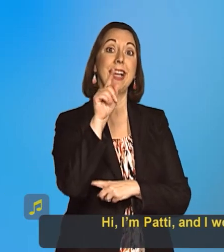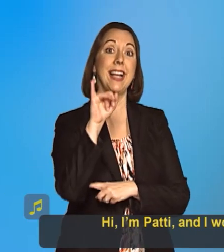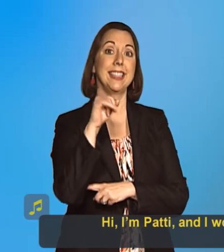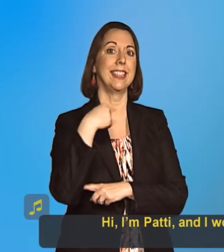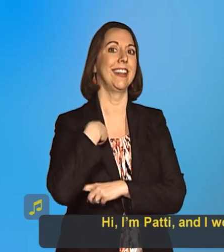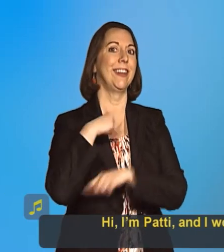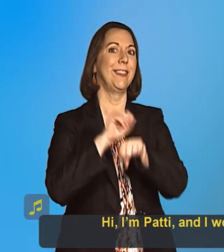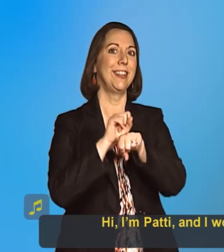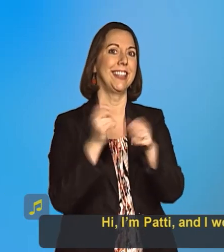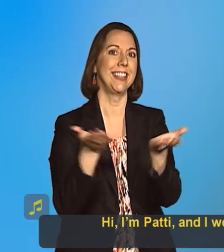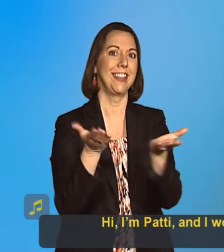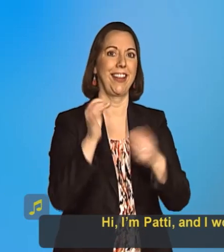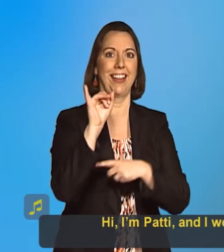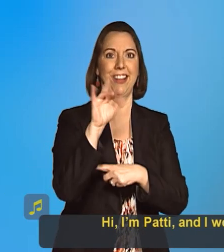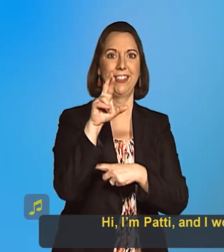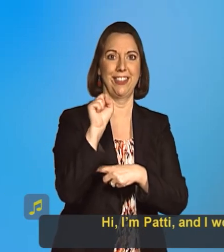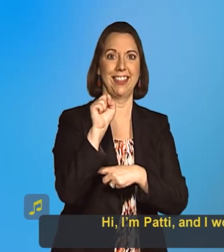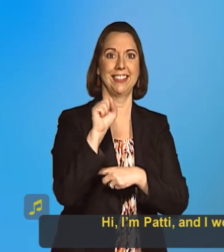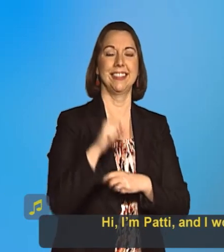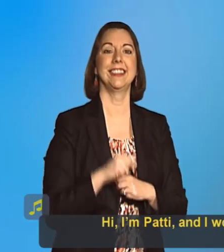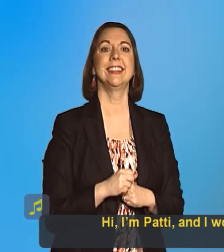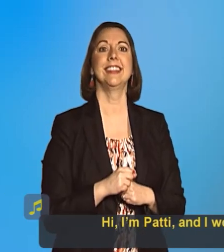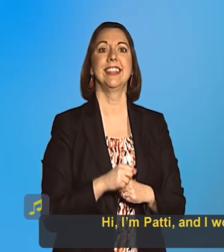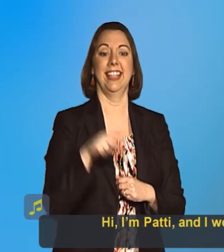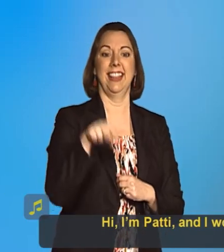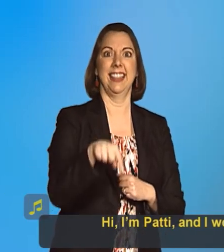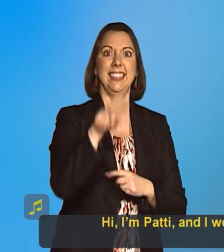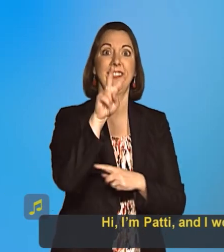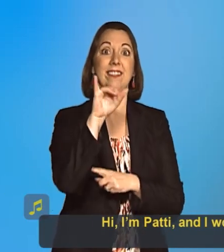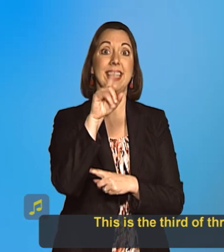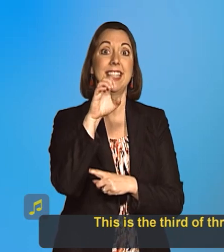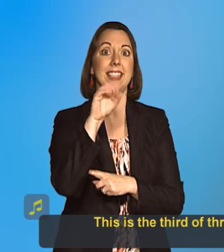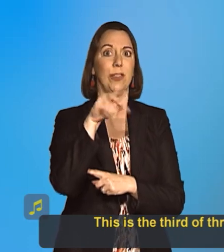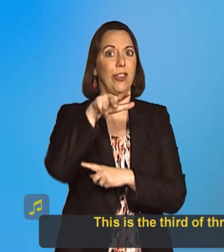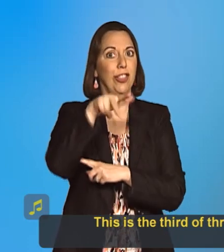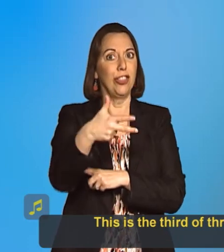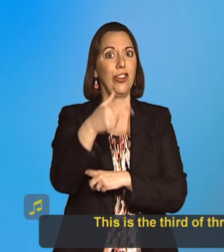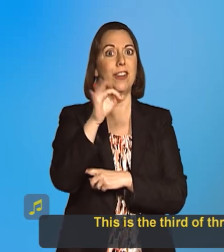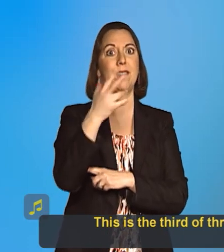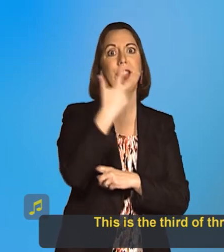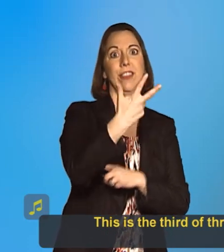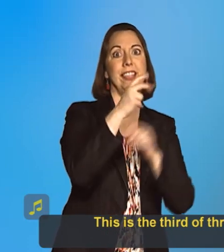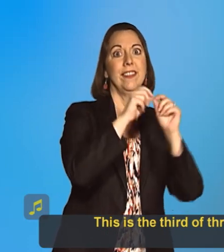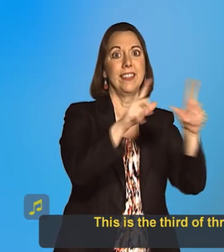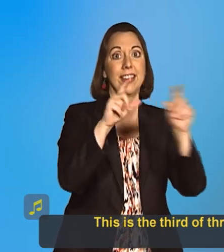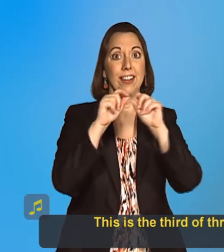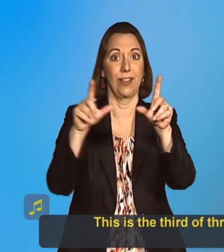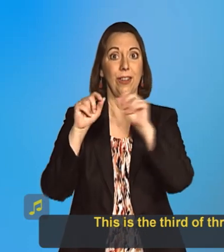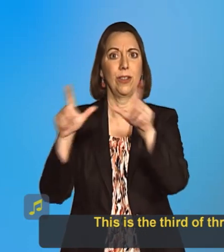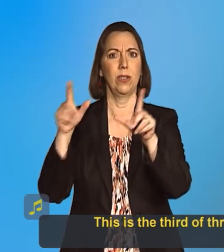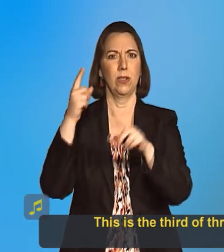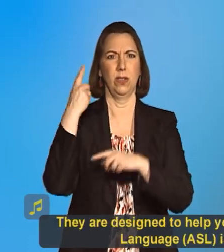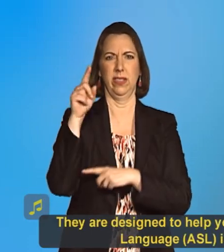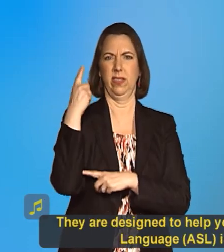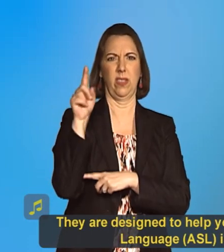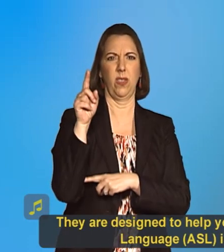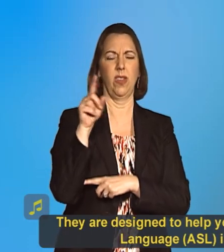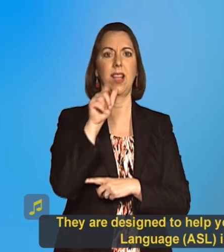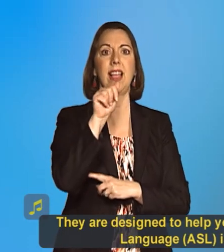Hi, I'm Patty and I work for the IRS. This is the third of 3 short videos. They are designed to help